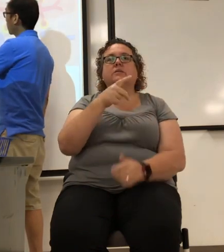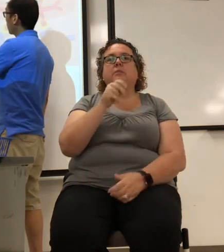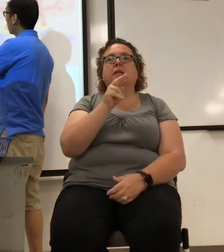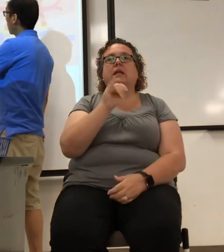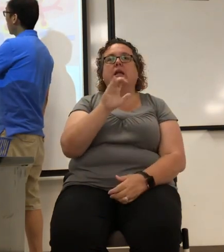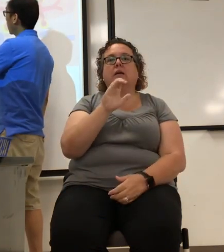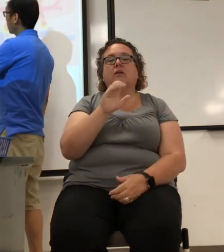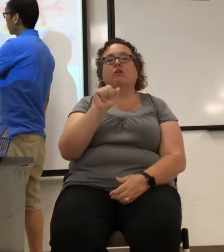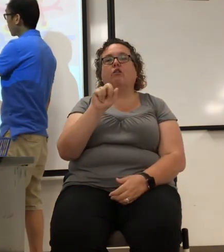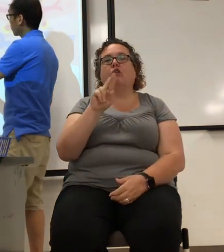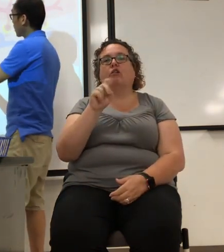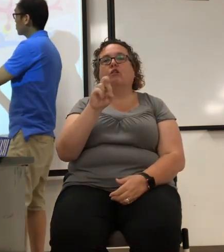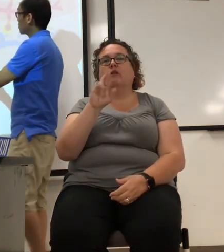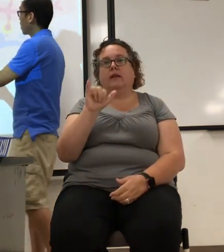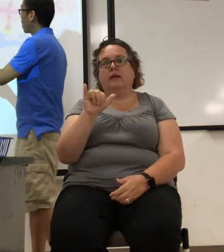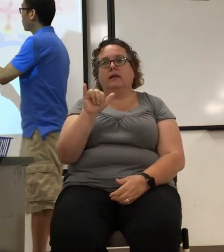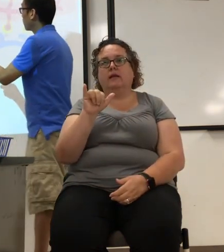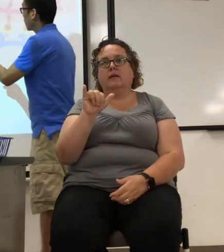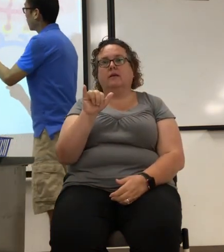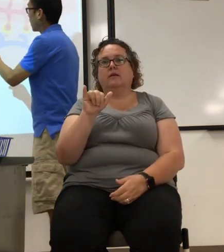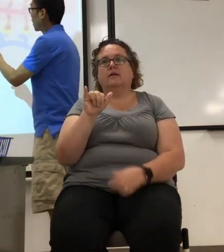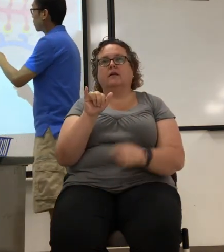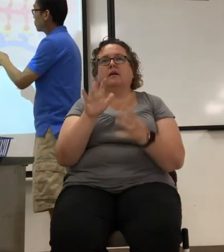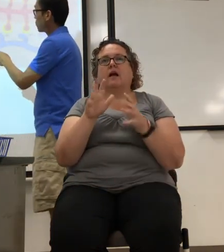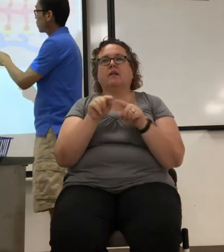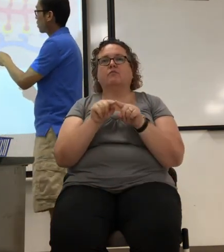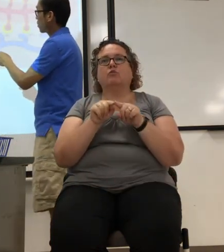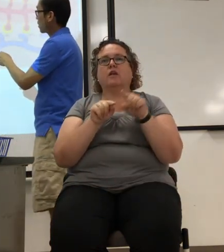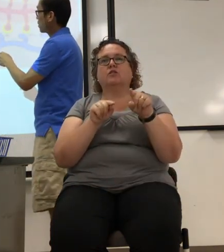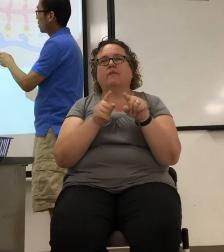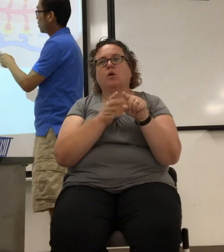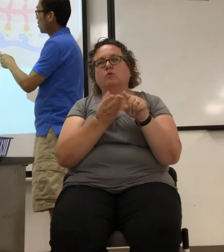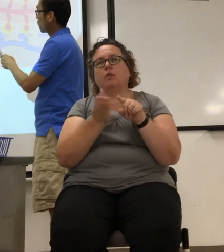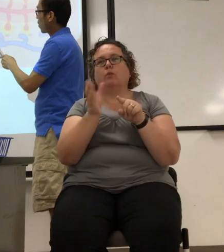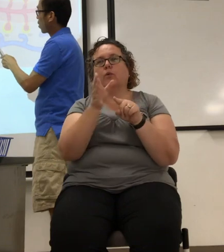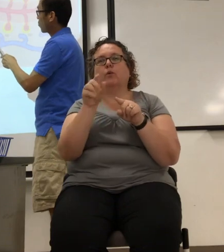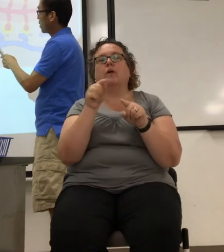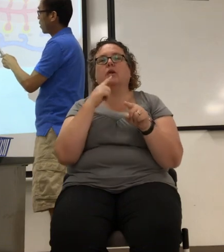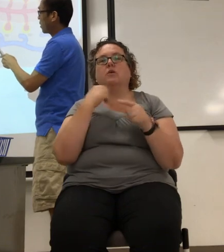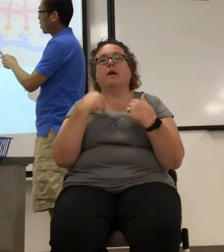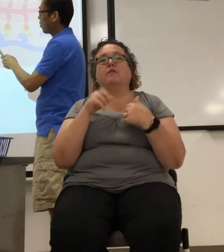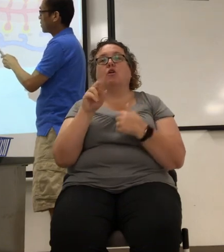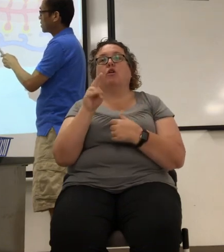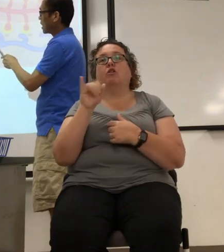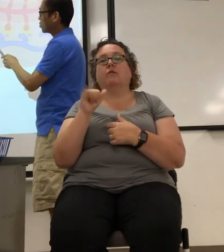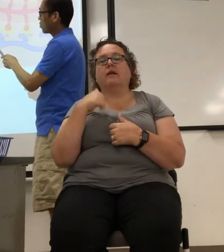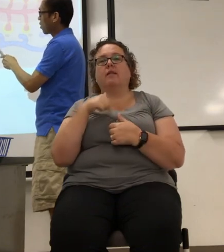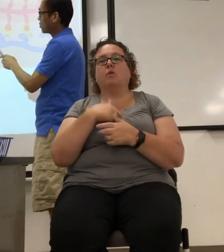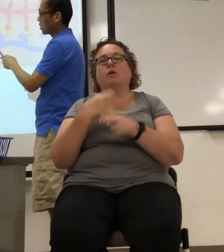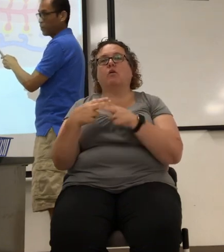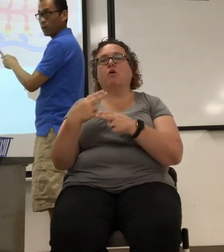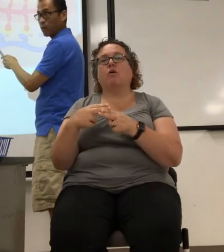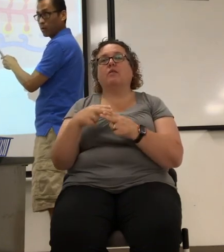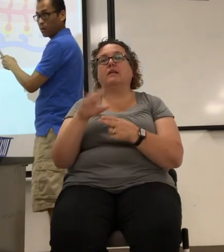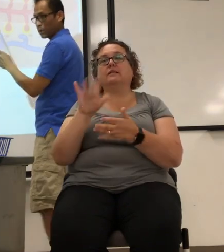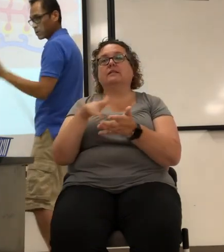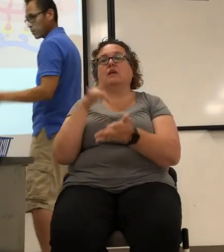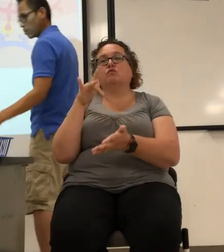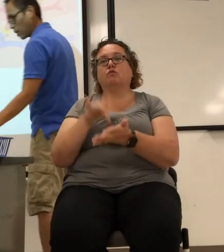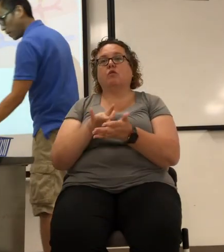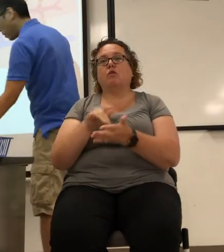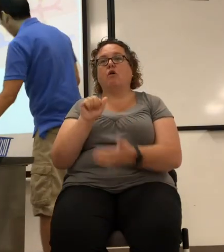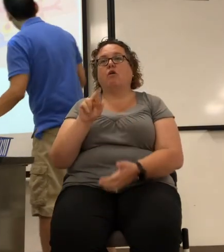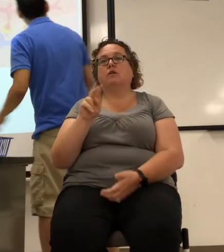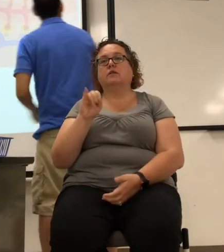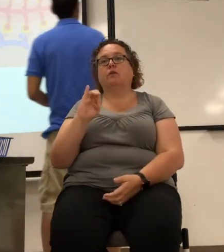artery. It kind of branches off and goes through here, and you have an artery that we call the central arteriole.